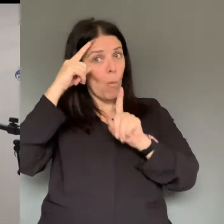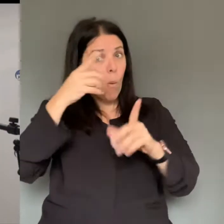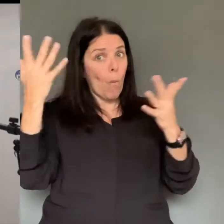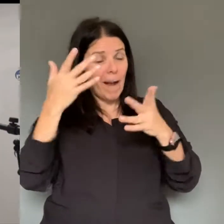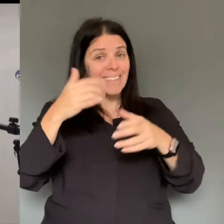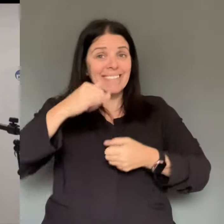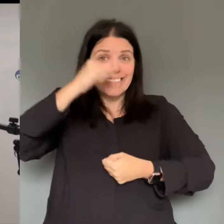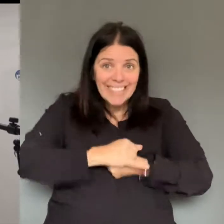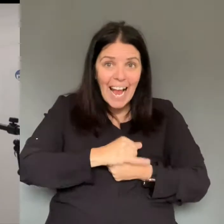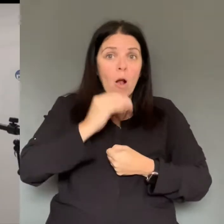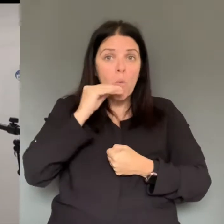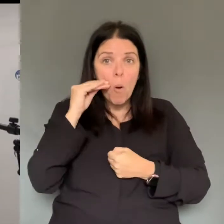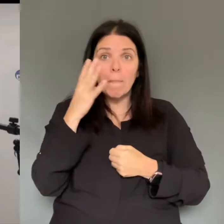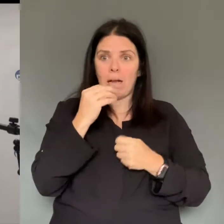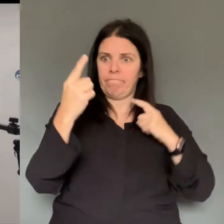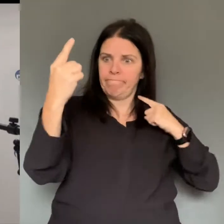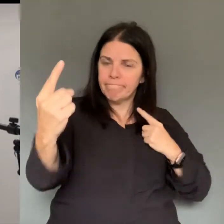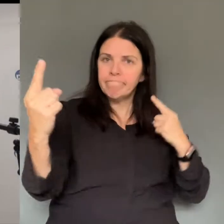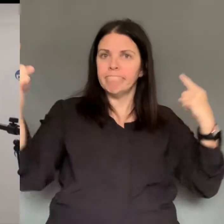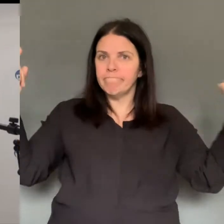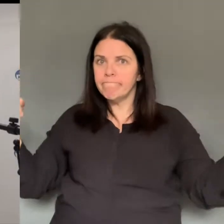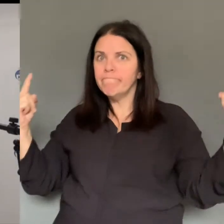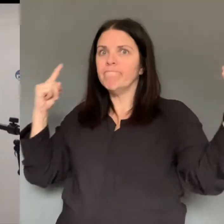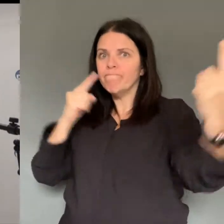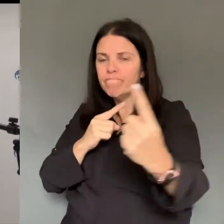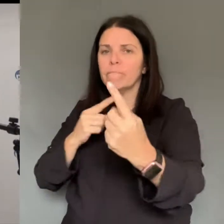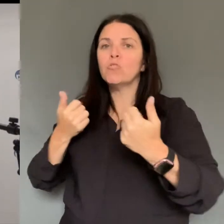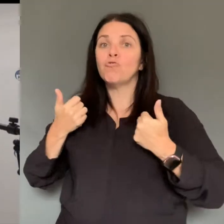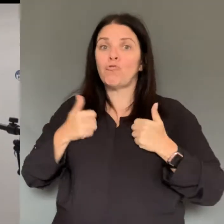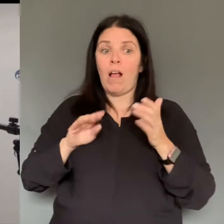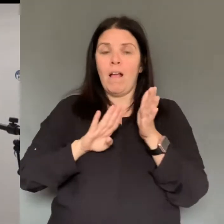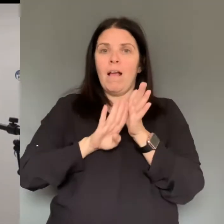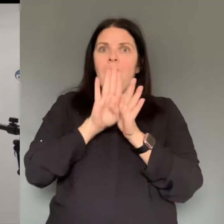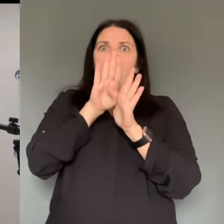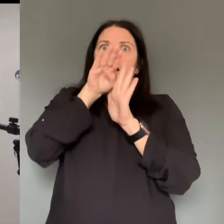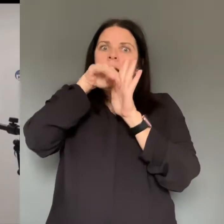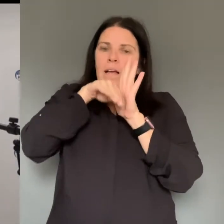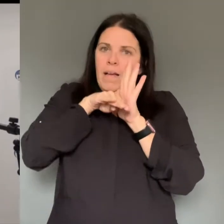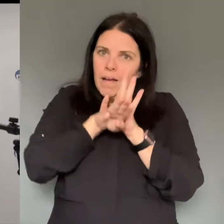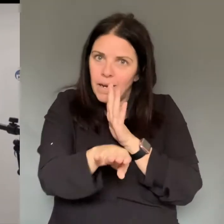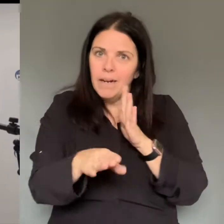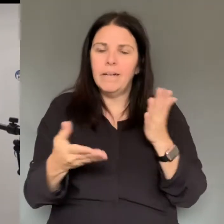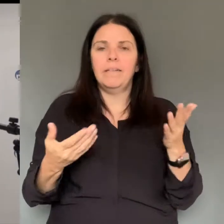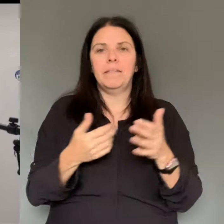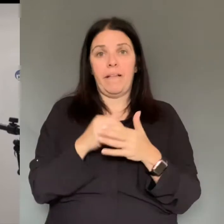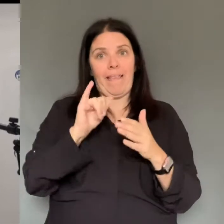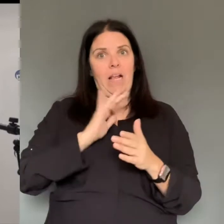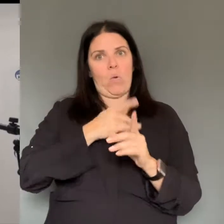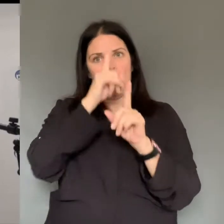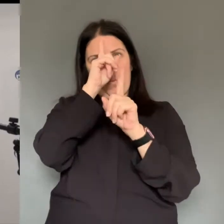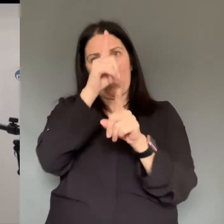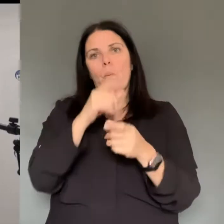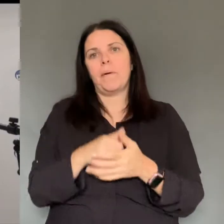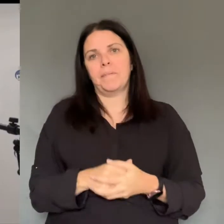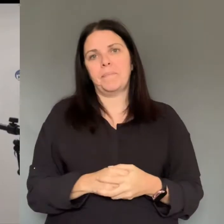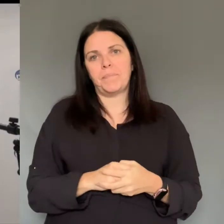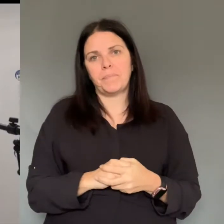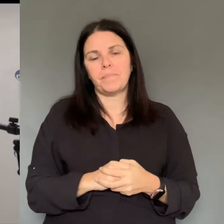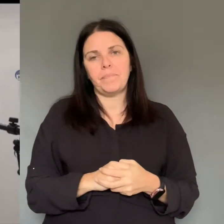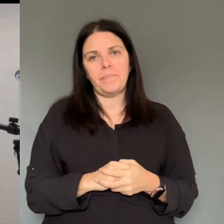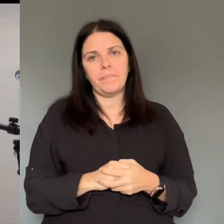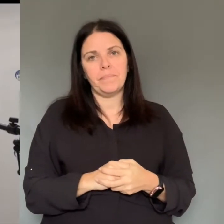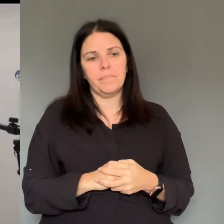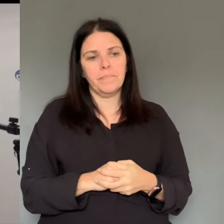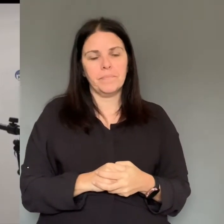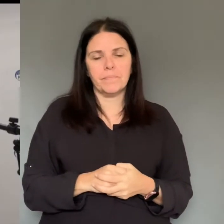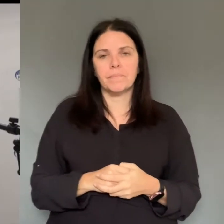from yesterday? That is just for 44 from yesterday. We will add more details to it as we continue to work. The